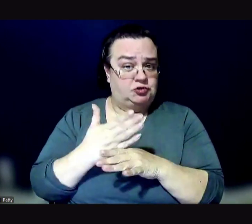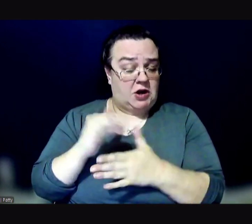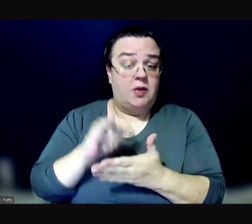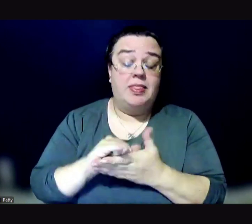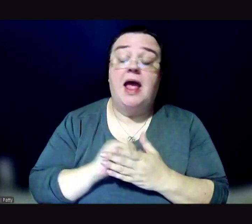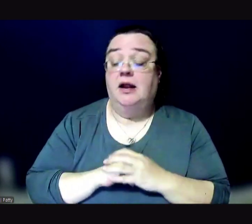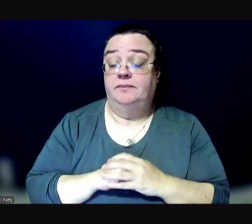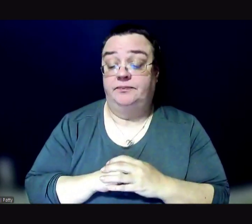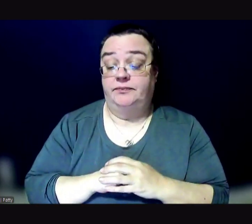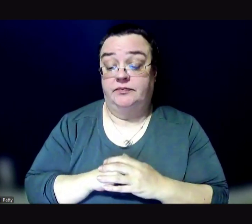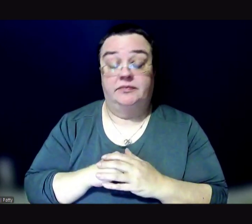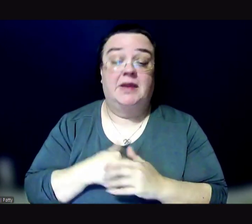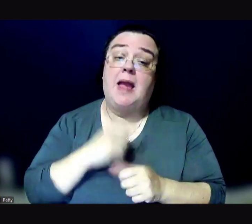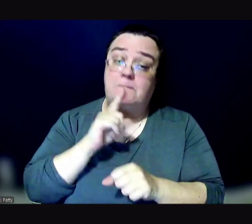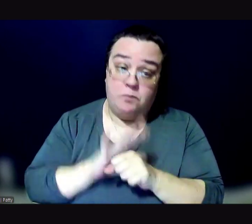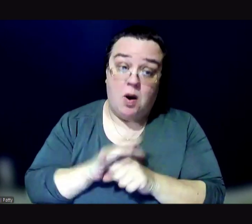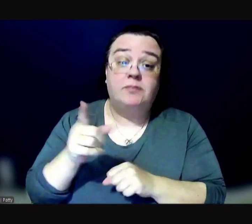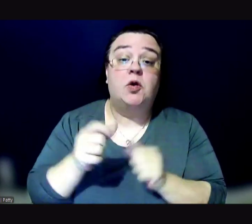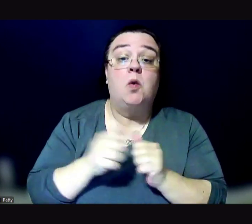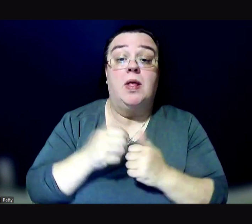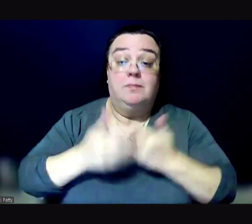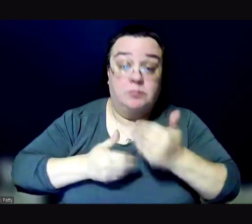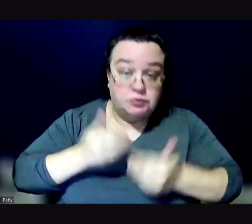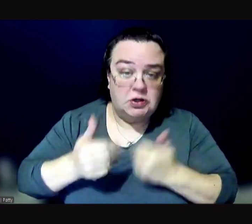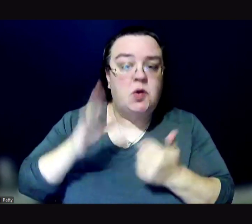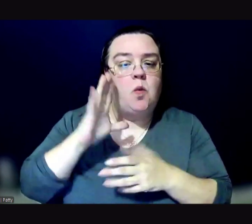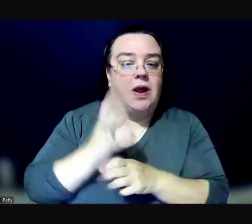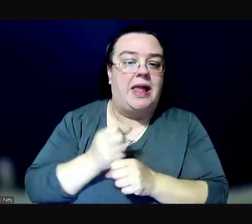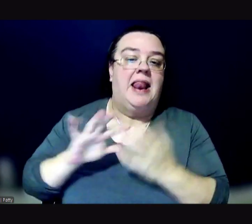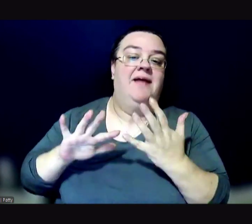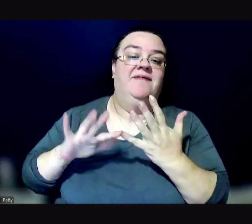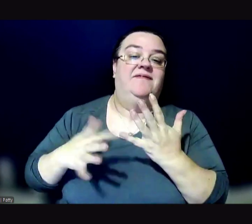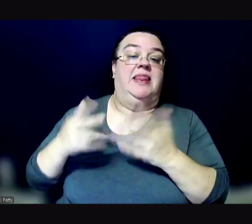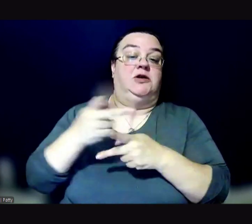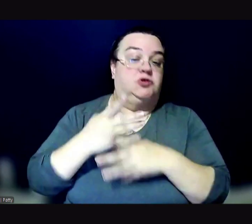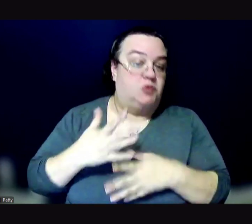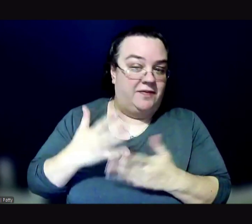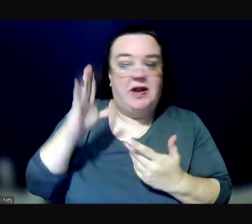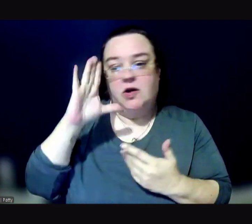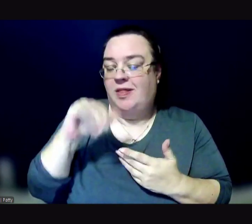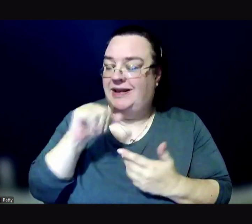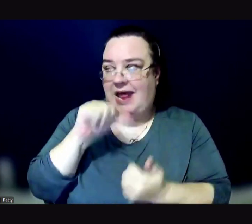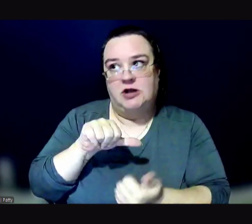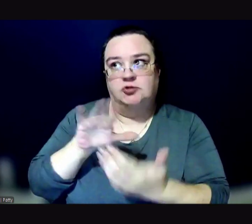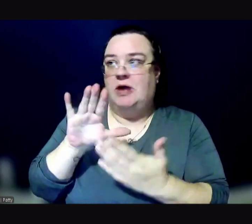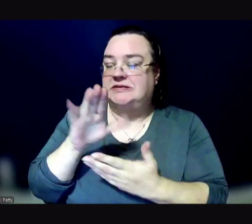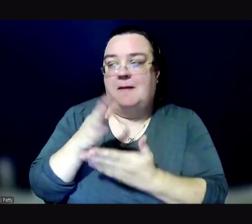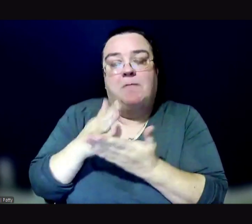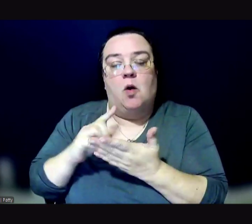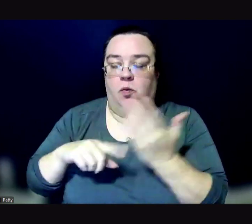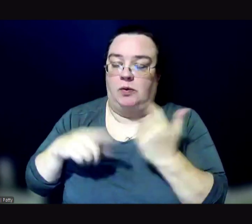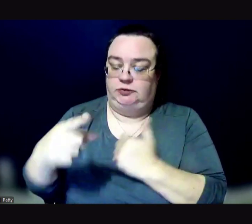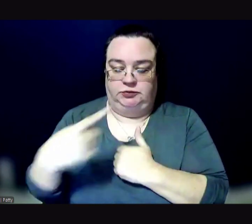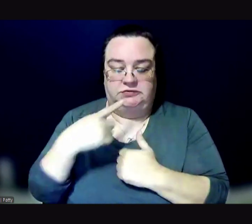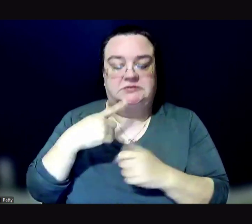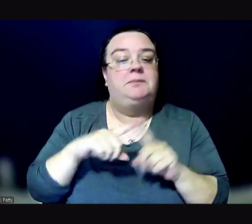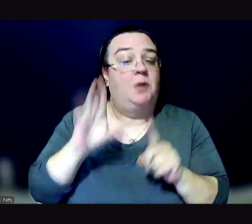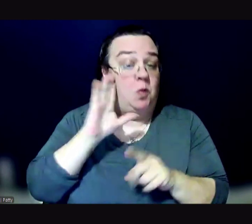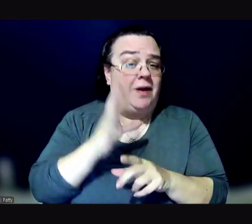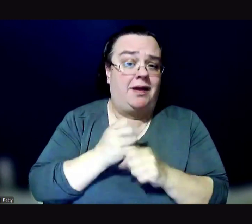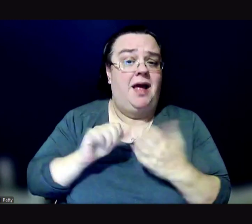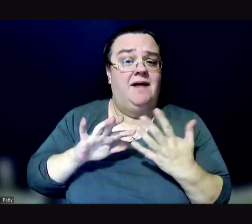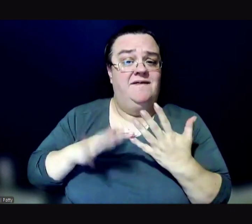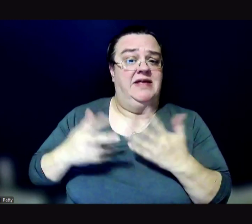I promise that we will get you a 5th supervisor. I know that doesn't address even a fraction of what you said, but we will get you a 5th supervisor.